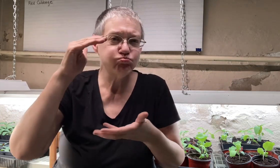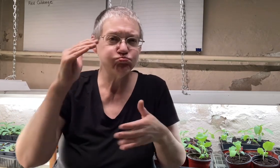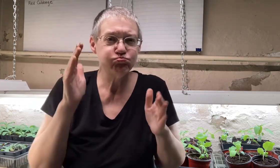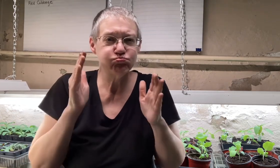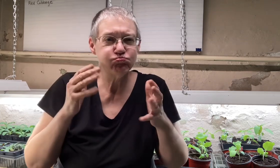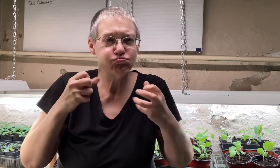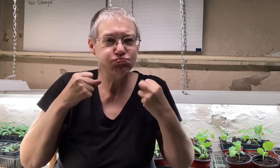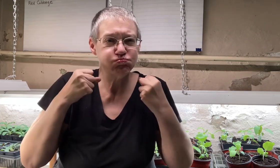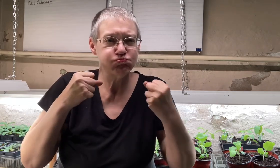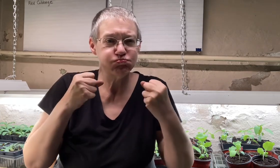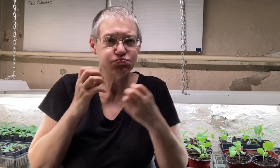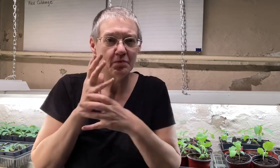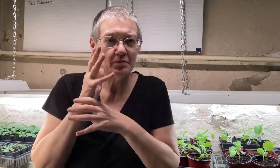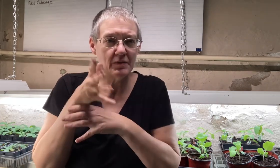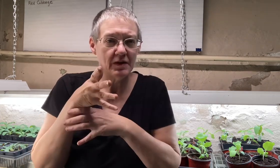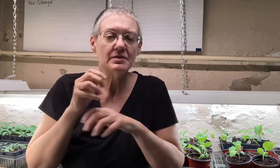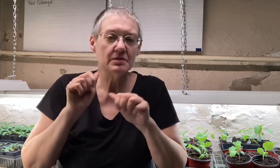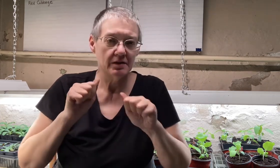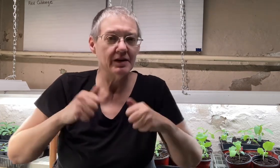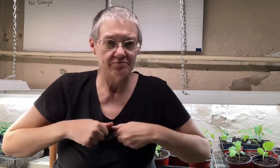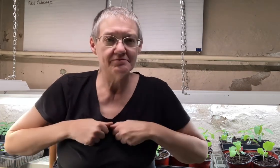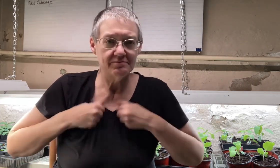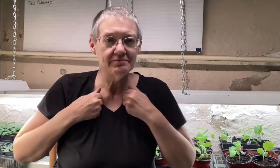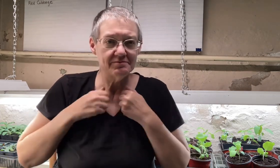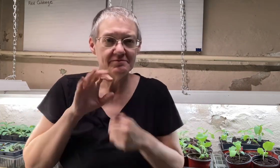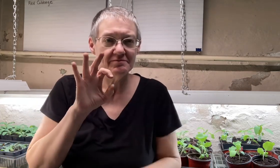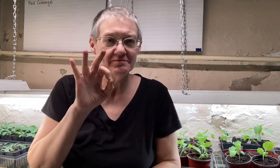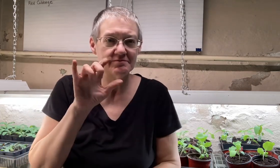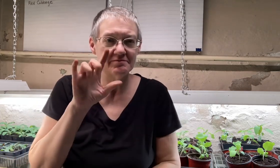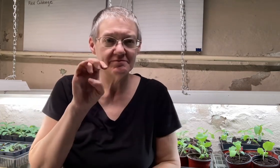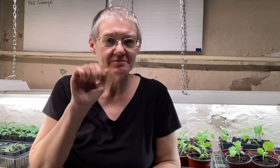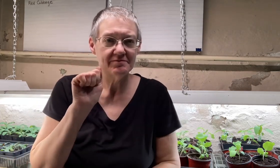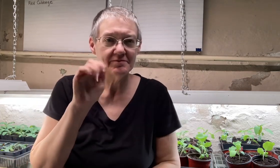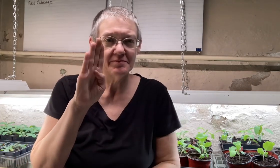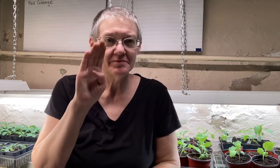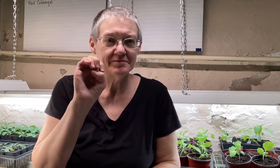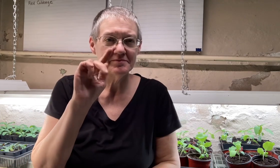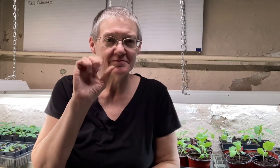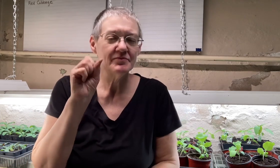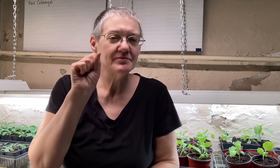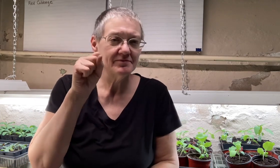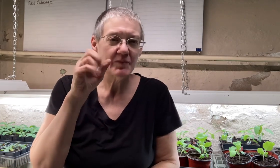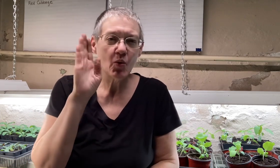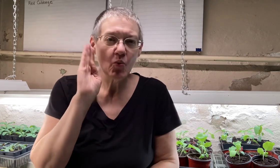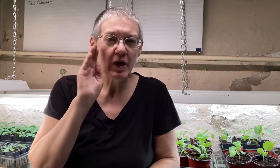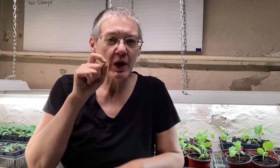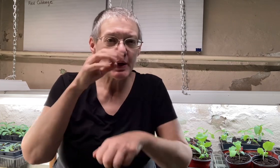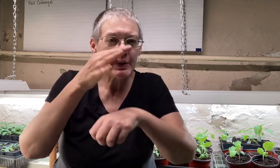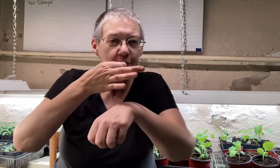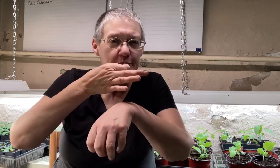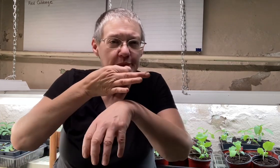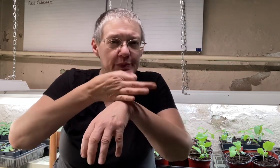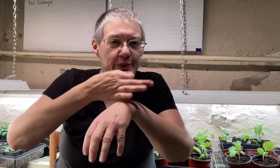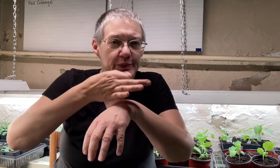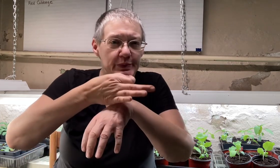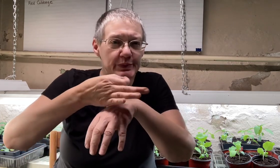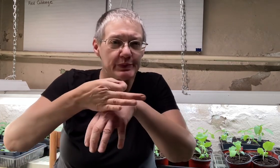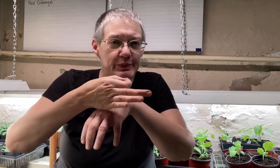learned to grow bigger, stronger plants. Those can survive the flea beetles. And they'll still